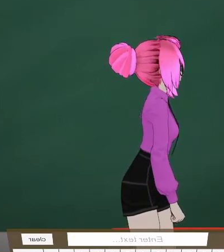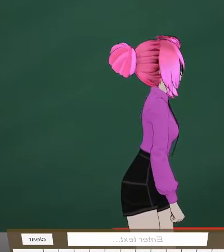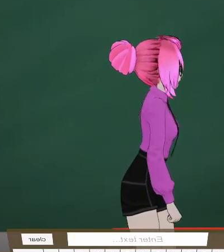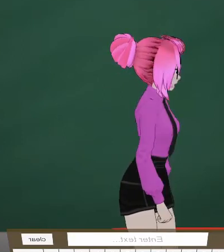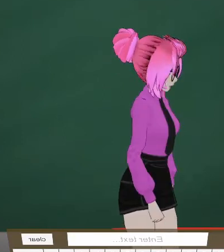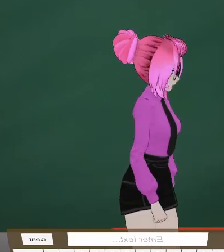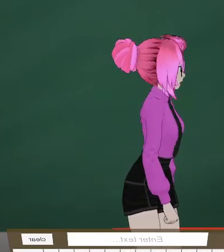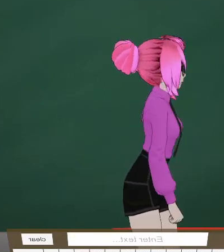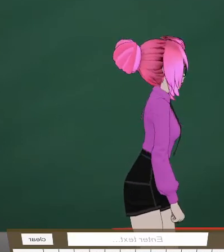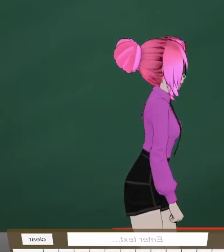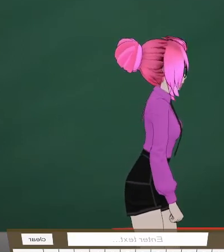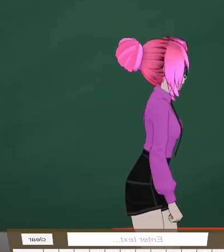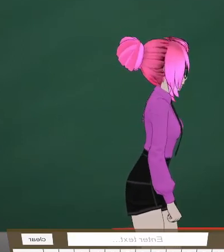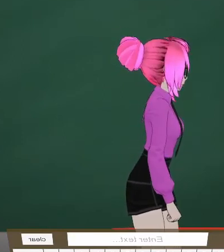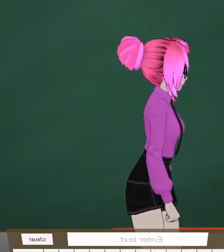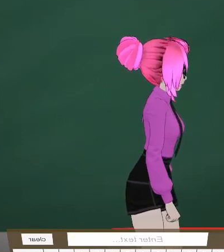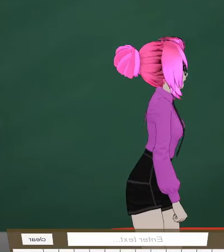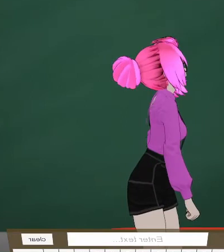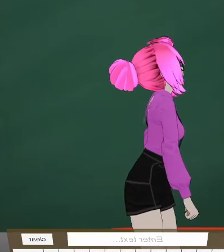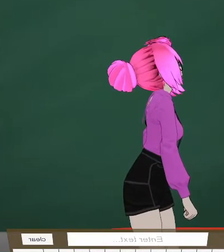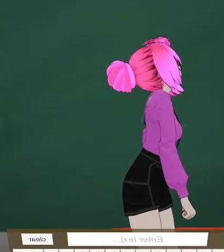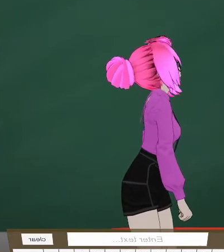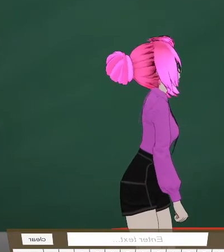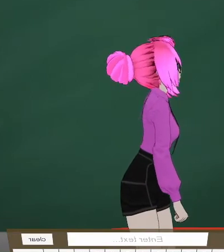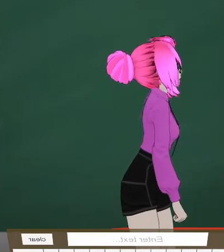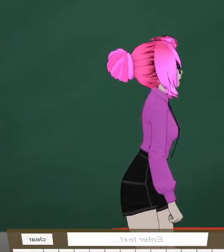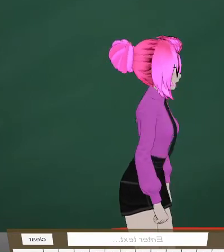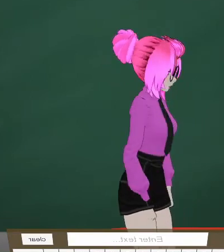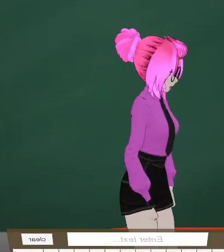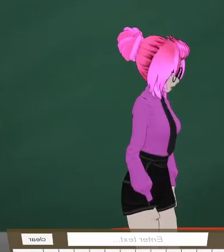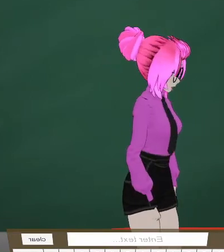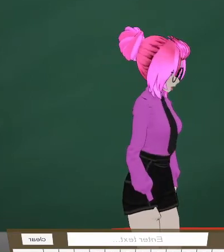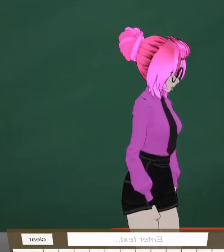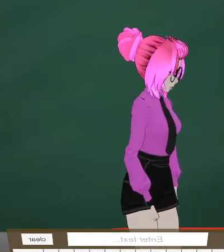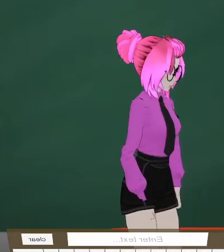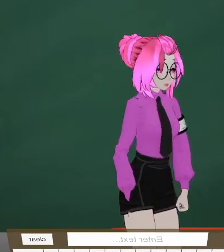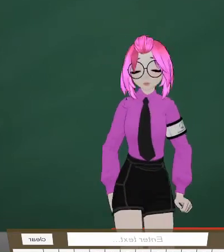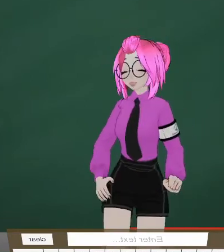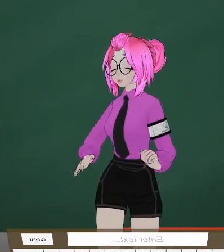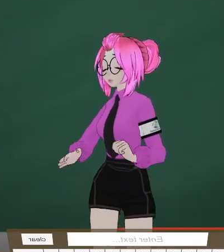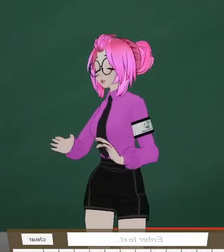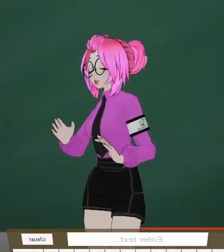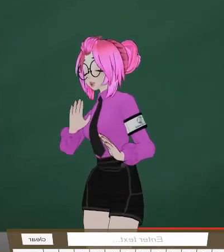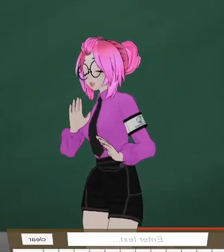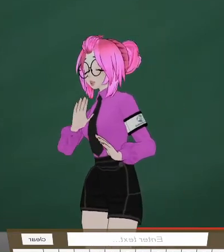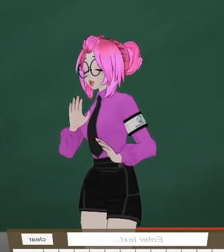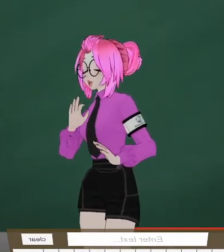oh no momento i did not see anything do you want to just say it out loud